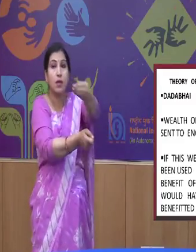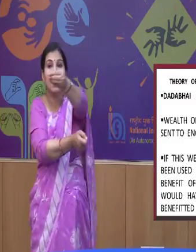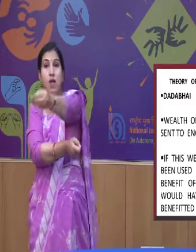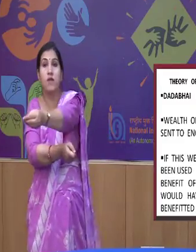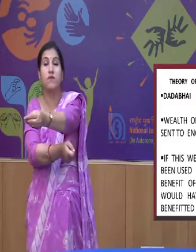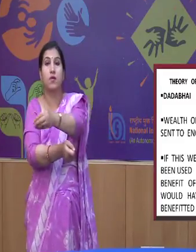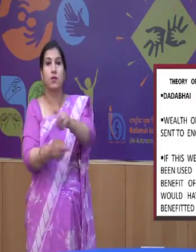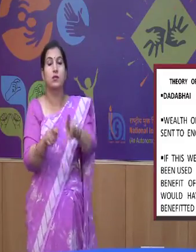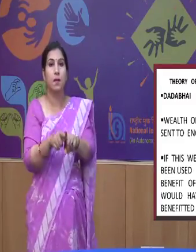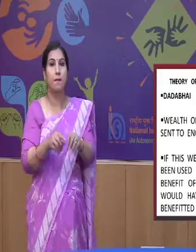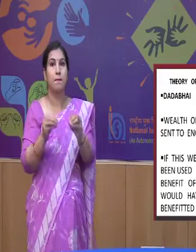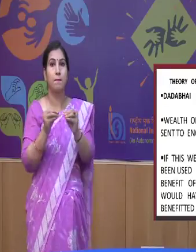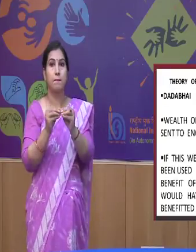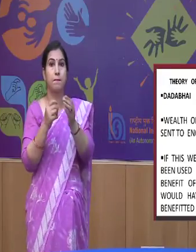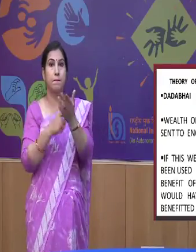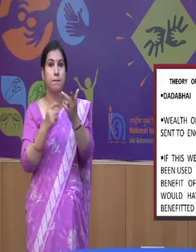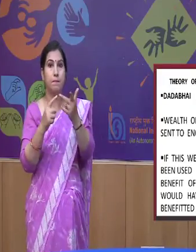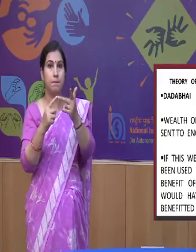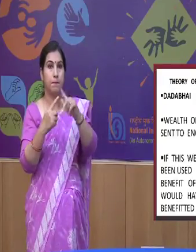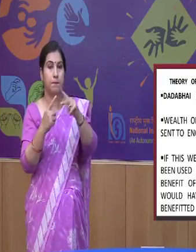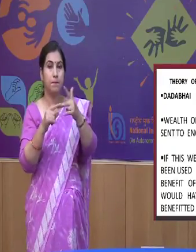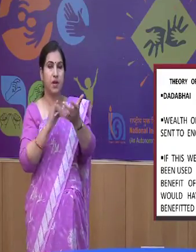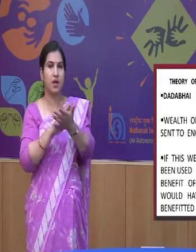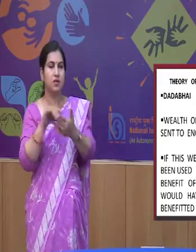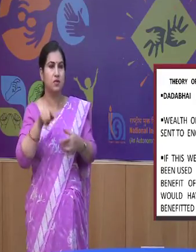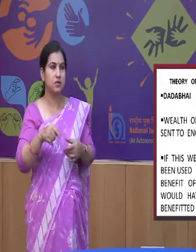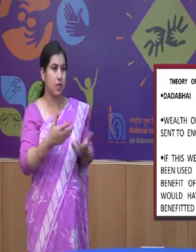Thus, the British had drained India of its wealth.